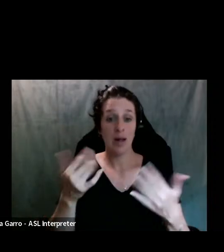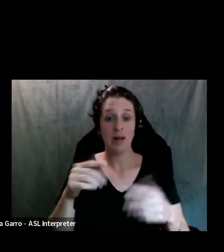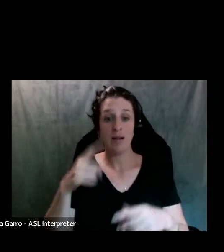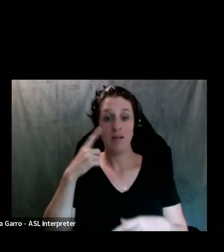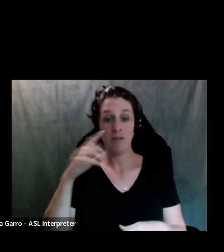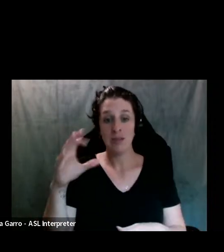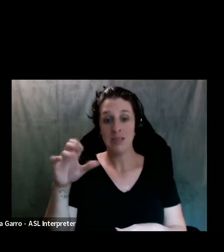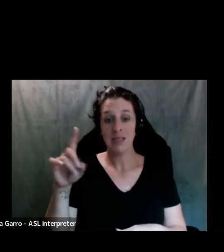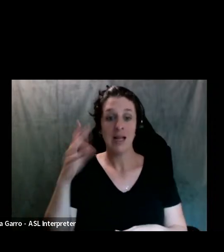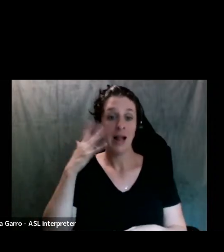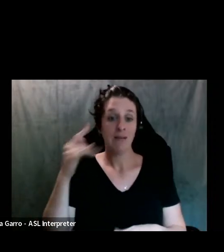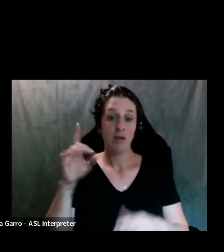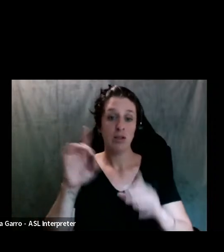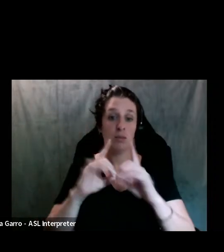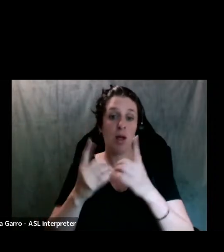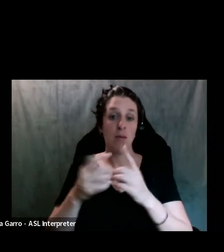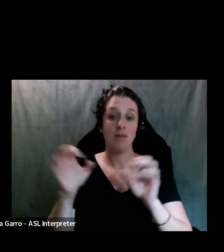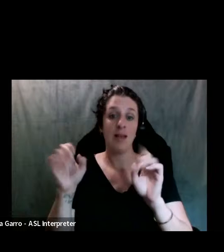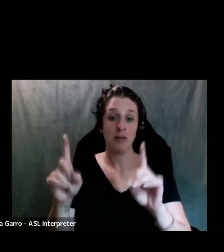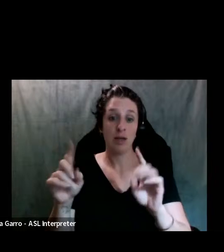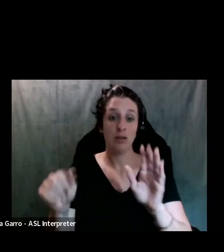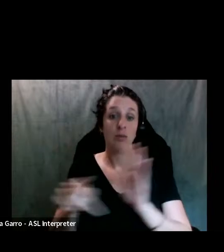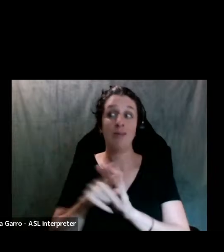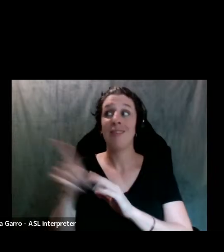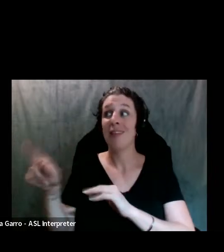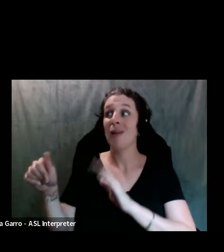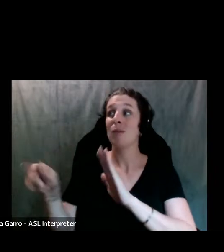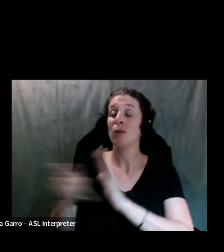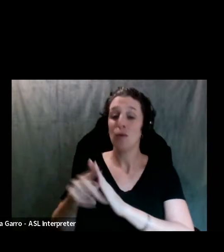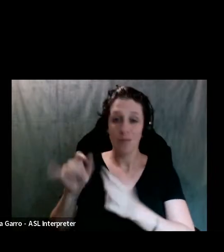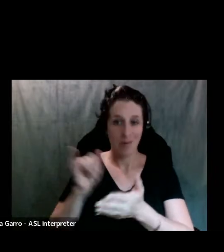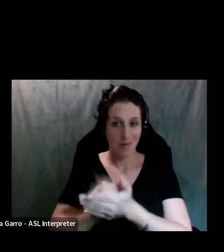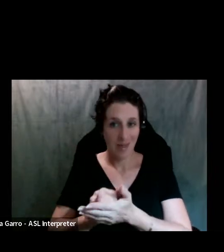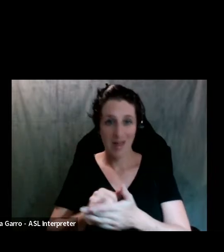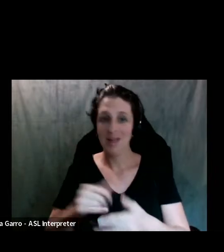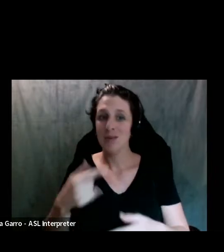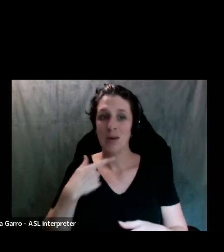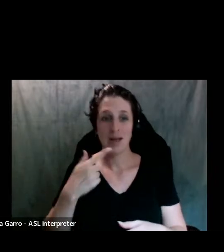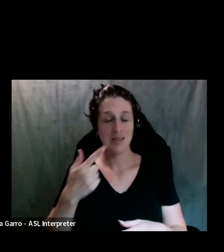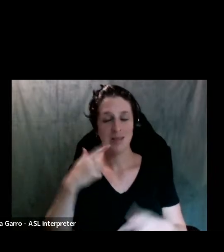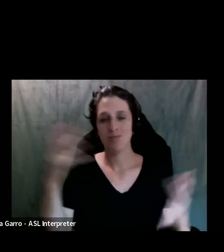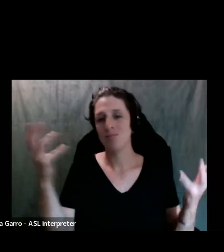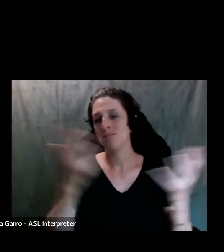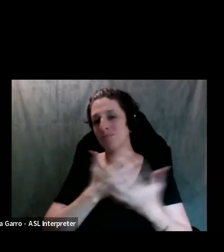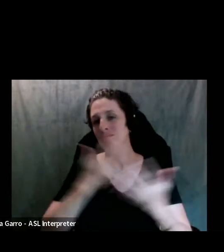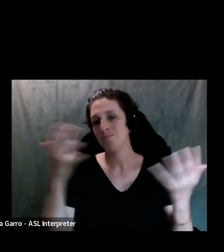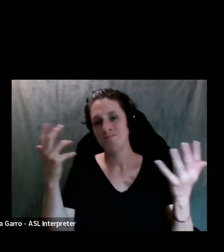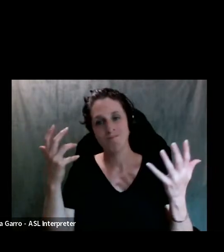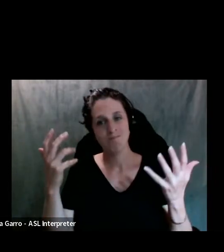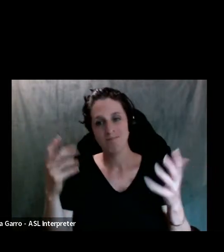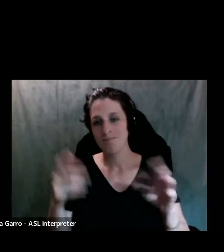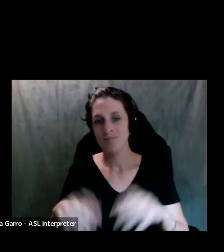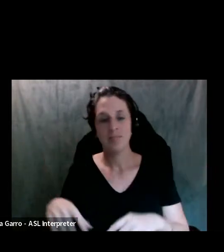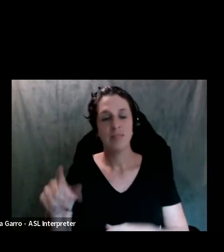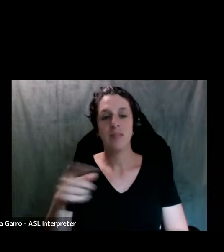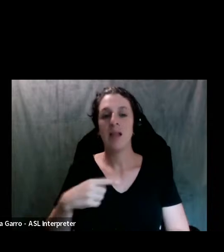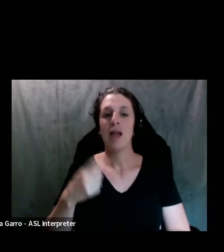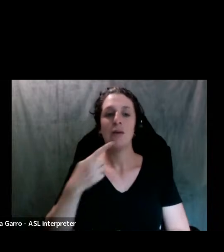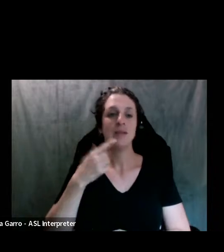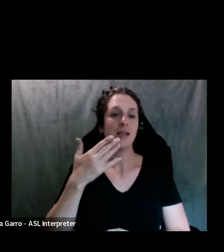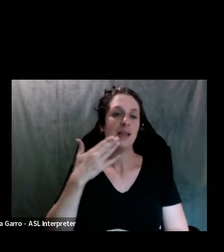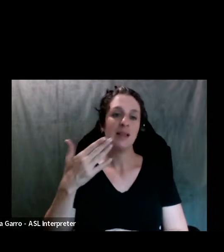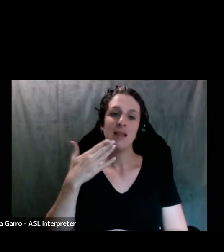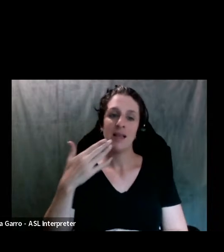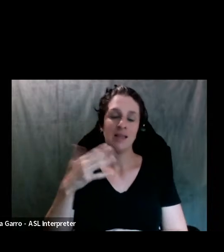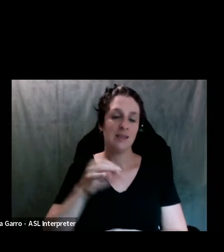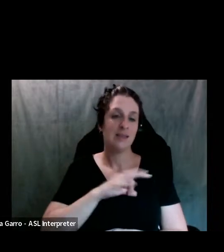Department of Education, to approve it, and for them to approve it, that's what I say, monumental. And I want to thank staff. This is